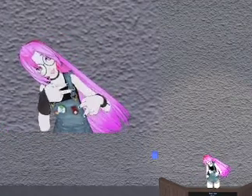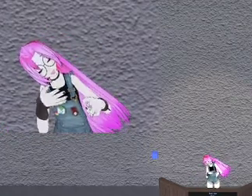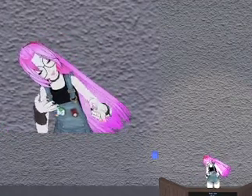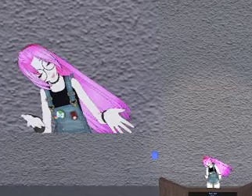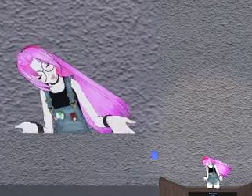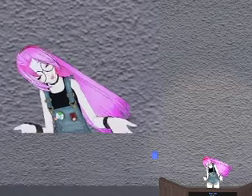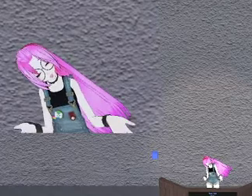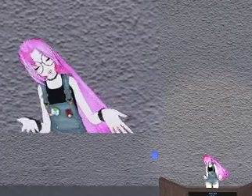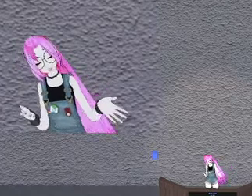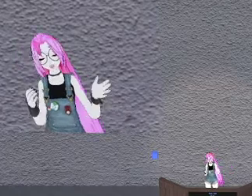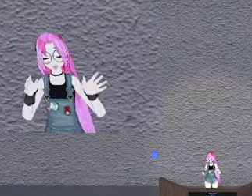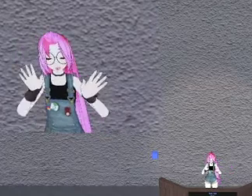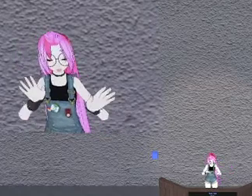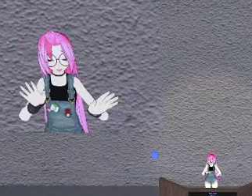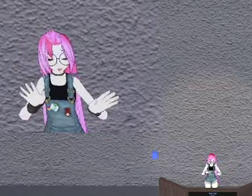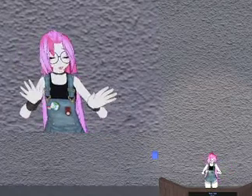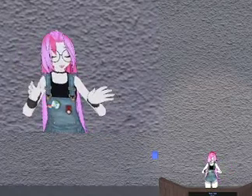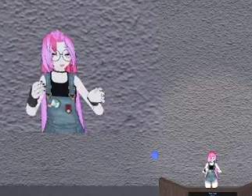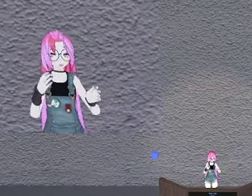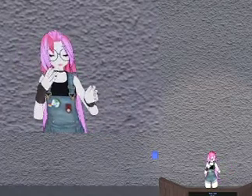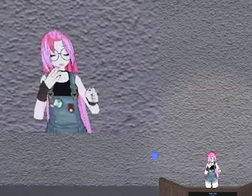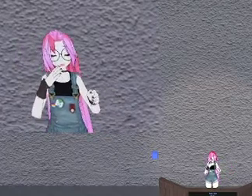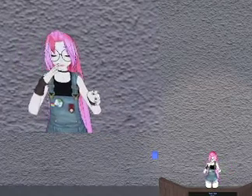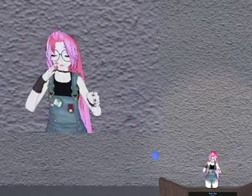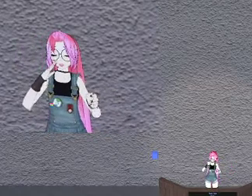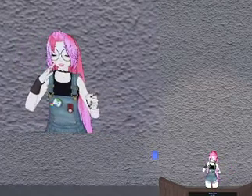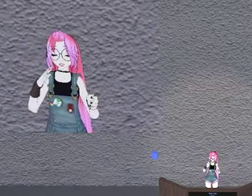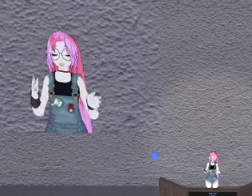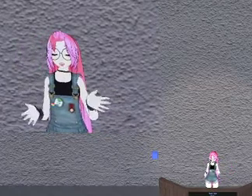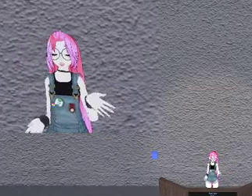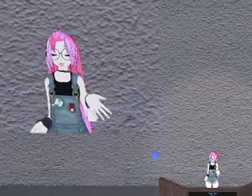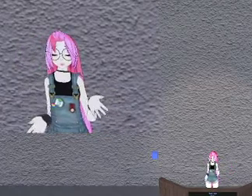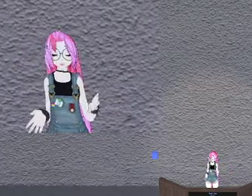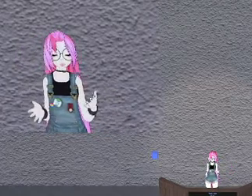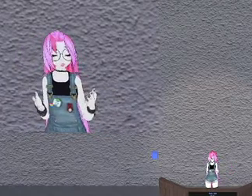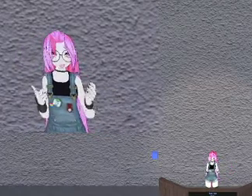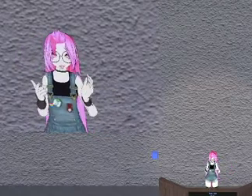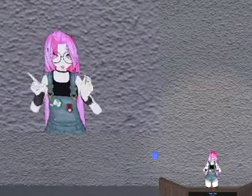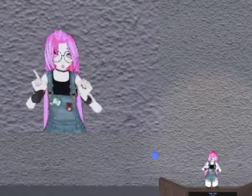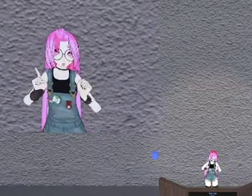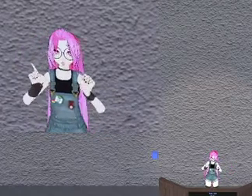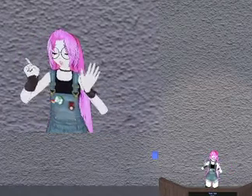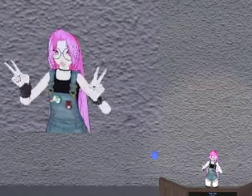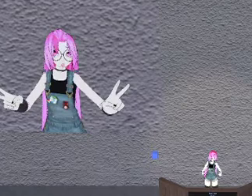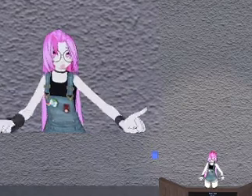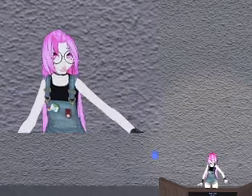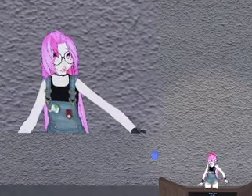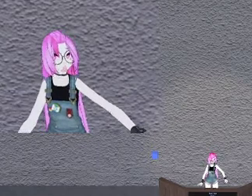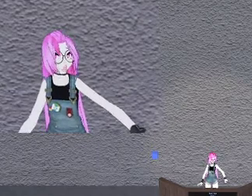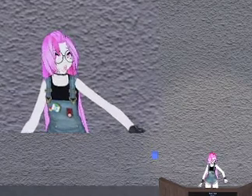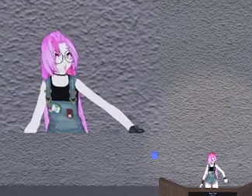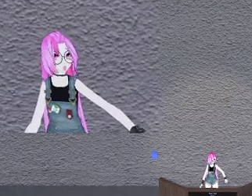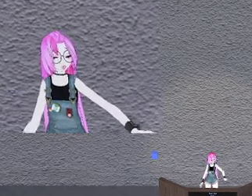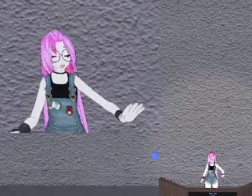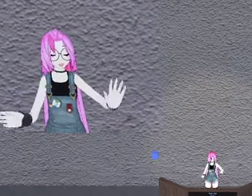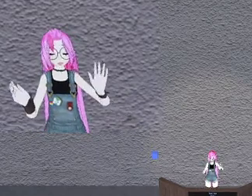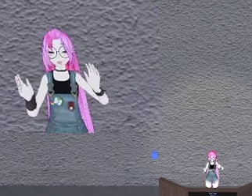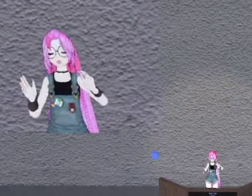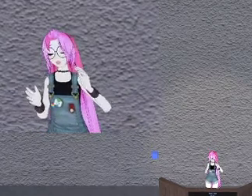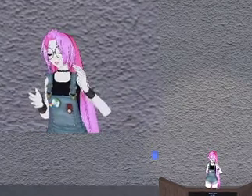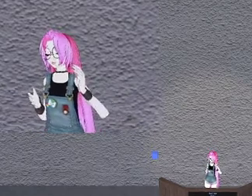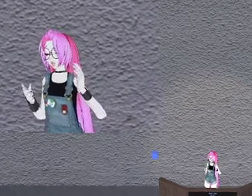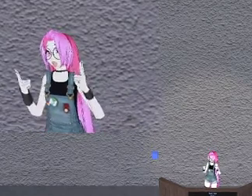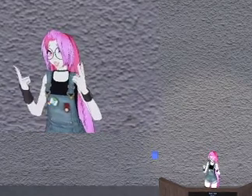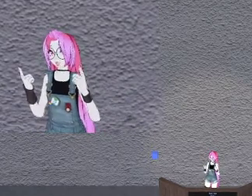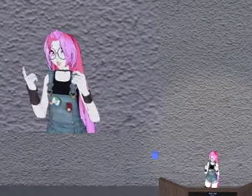what's your name? Like you're leaning into this person. And so, yeah, little things like that. Sorry, I went on for super long.